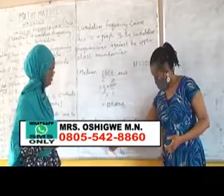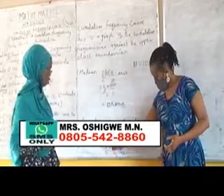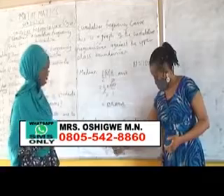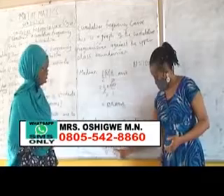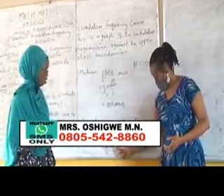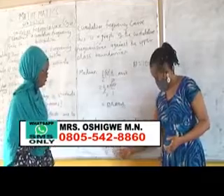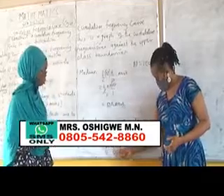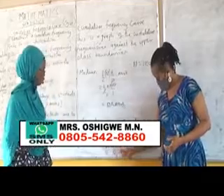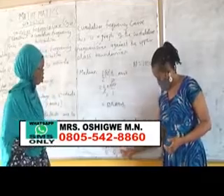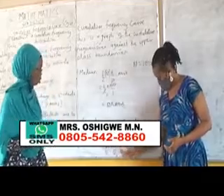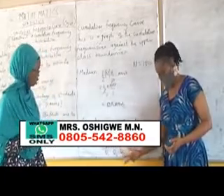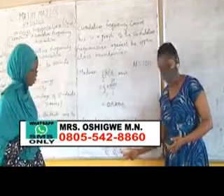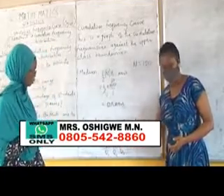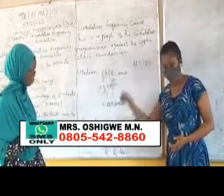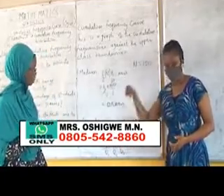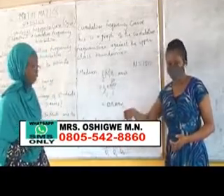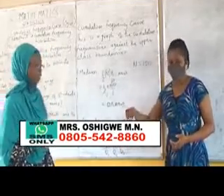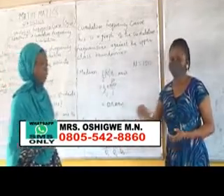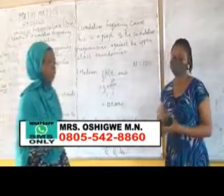The first, second, and third quartile.